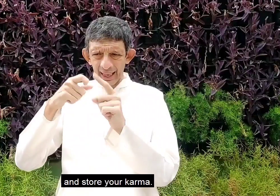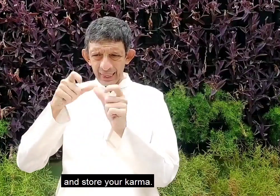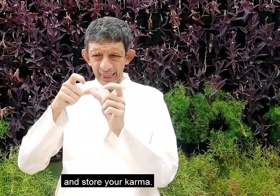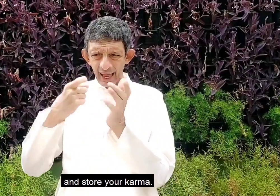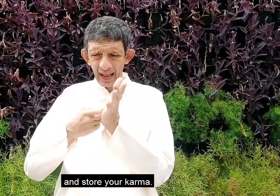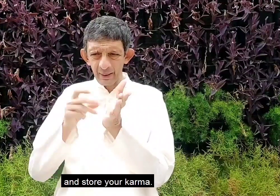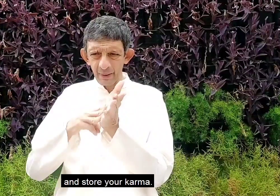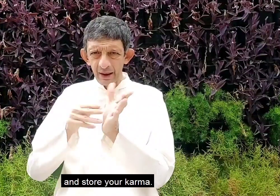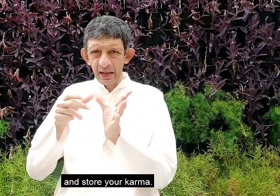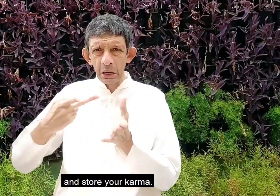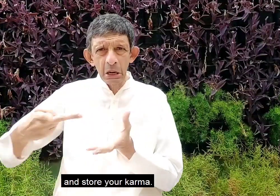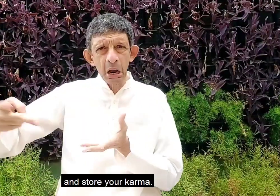And store your karma.